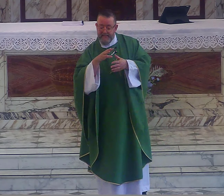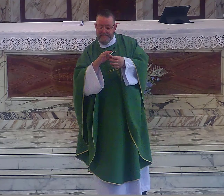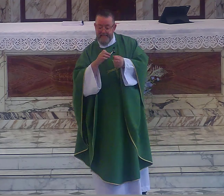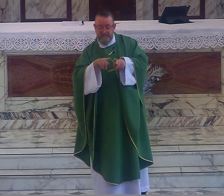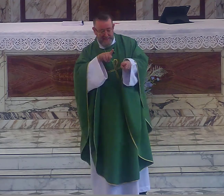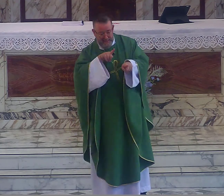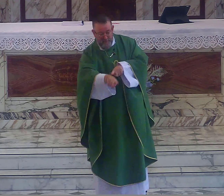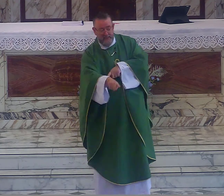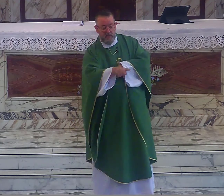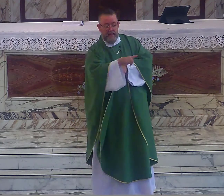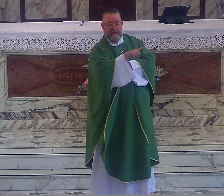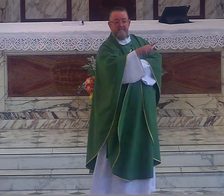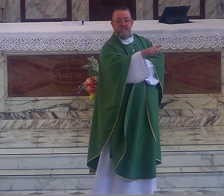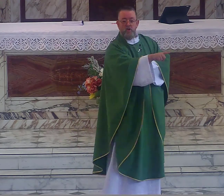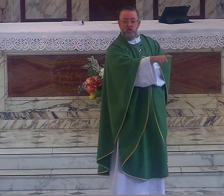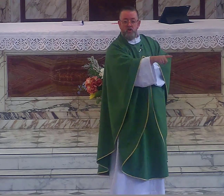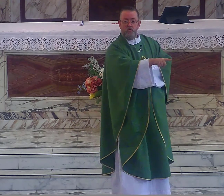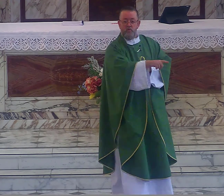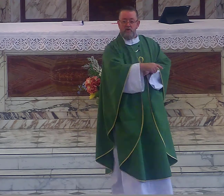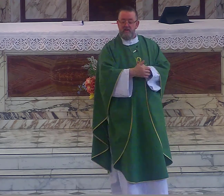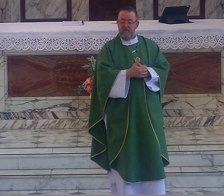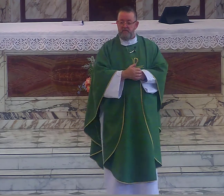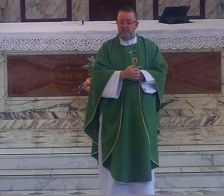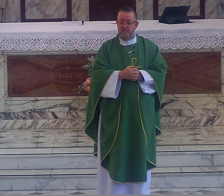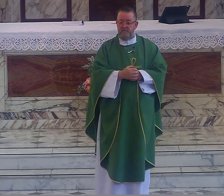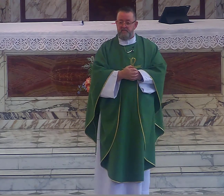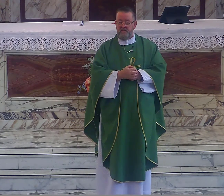chosen this gift especially for you.